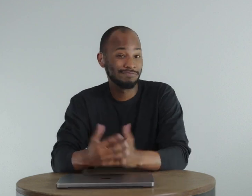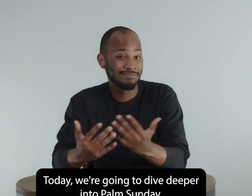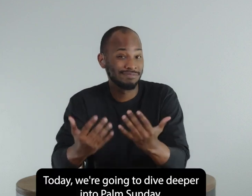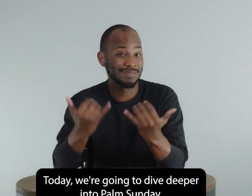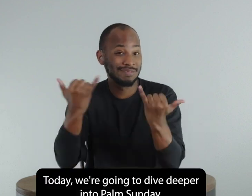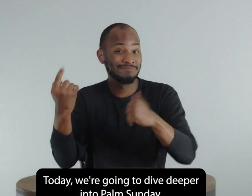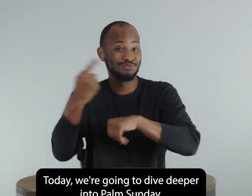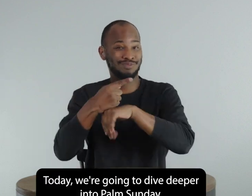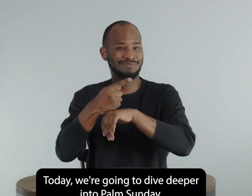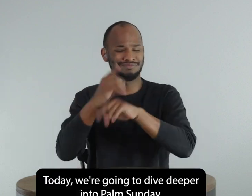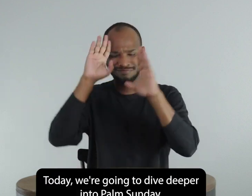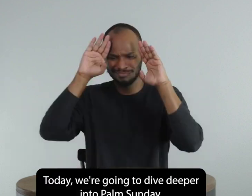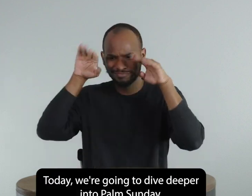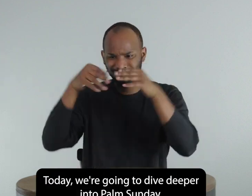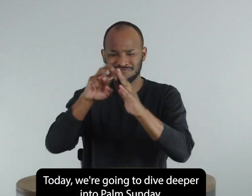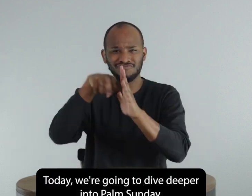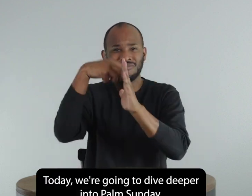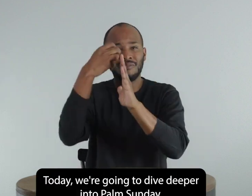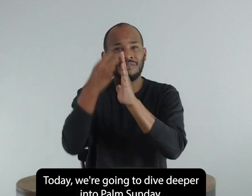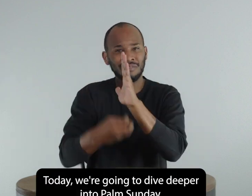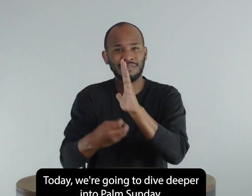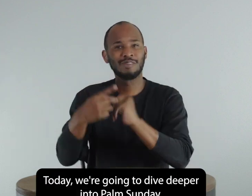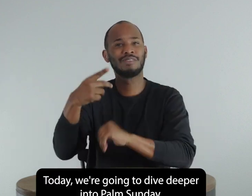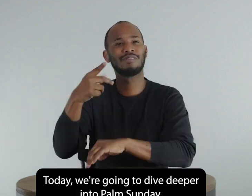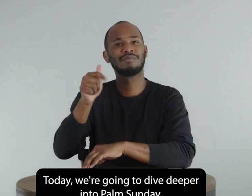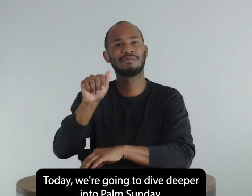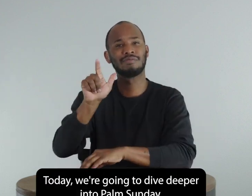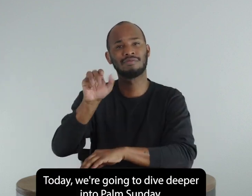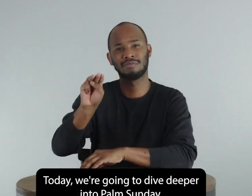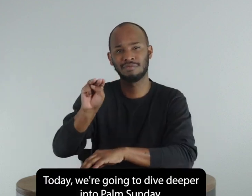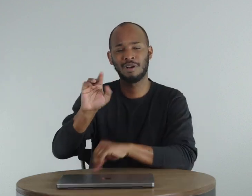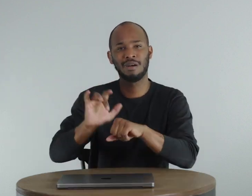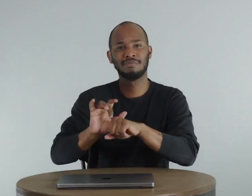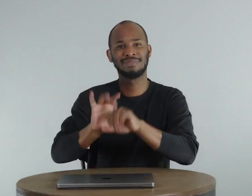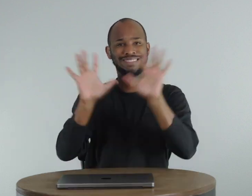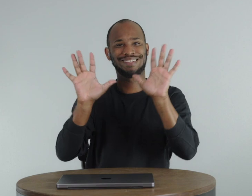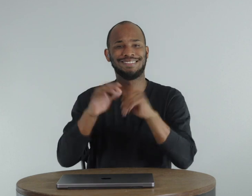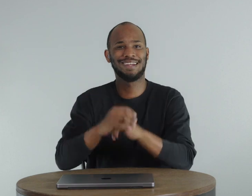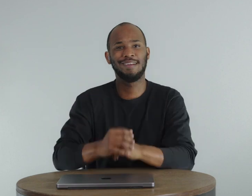Today, we're going to dive deeper into Palm Sunday.